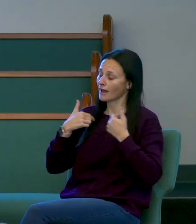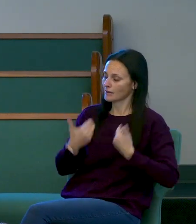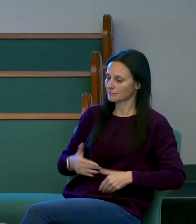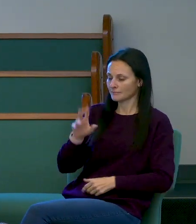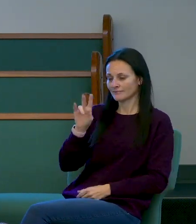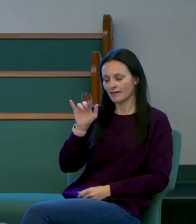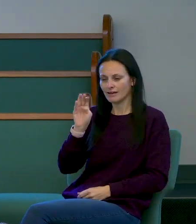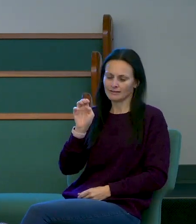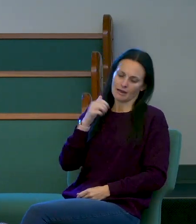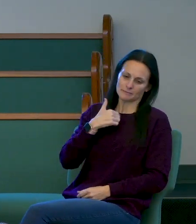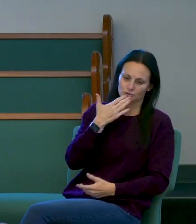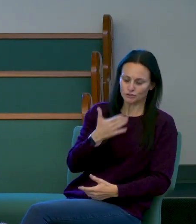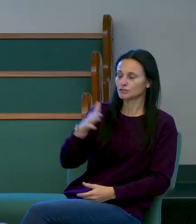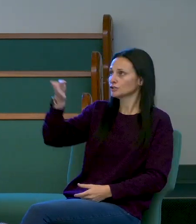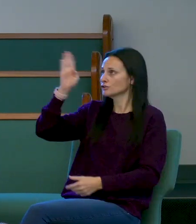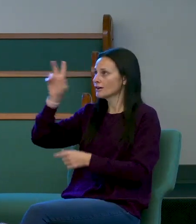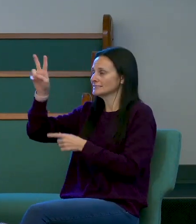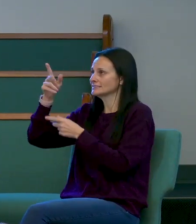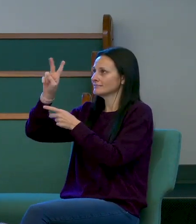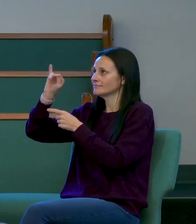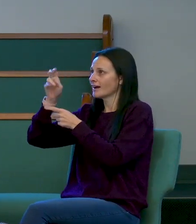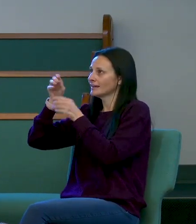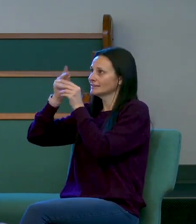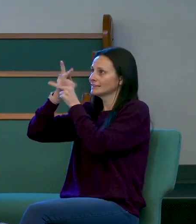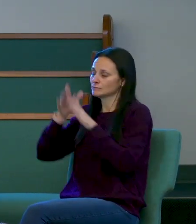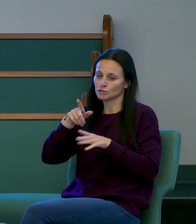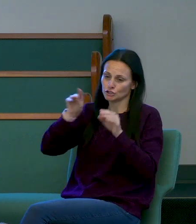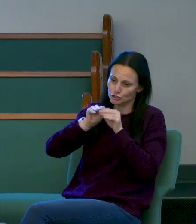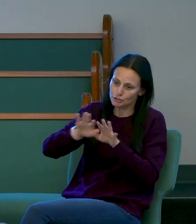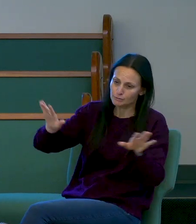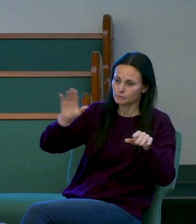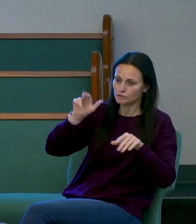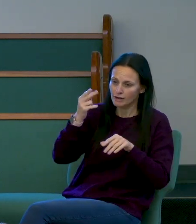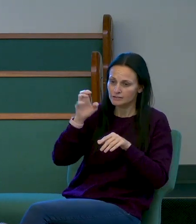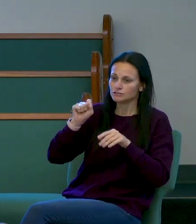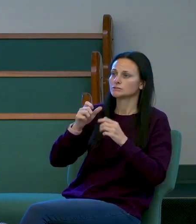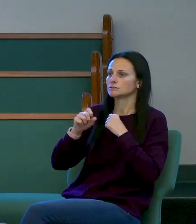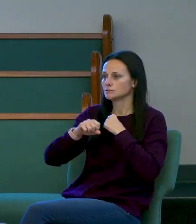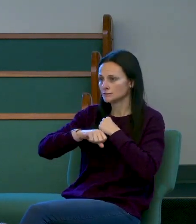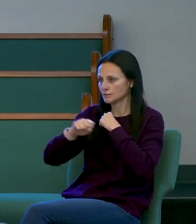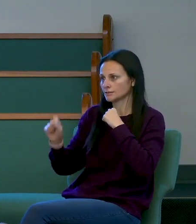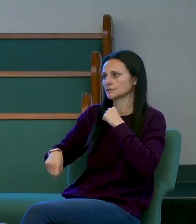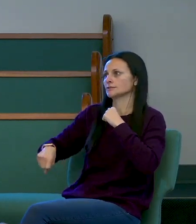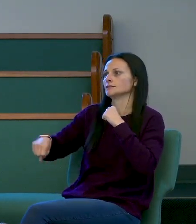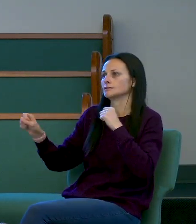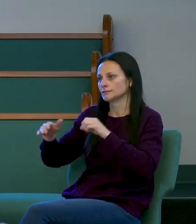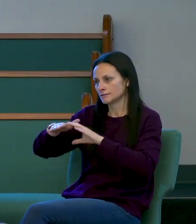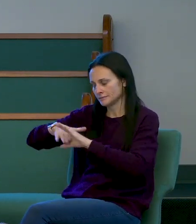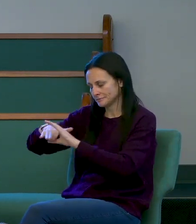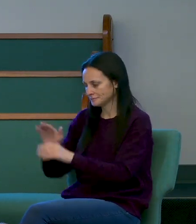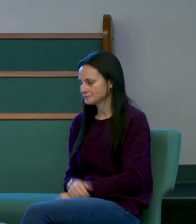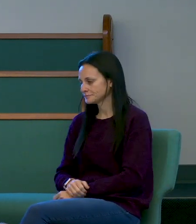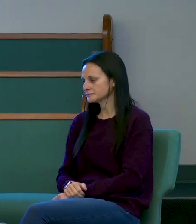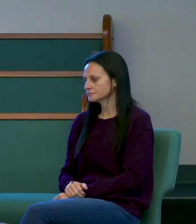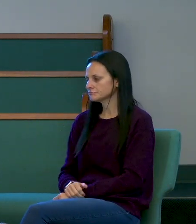I'm the good vine, God's the vine keeper, you're the branches, on and on he goes.